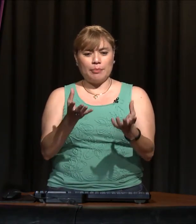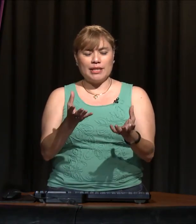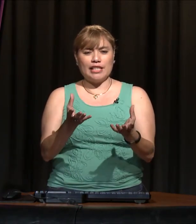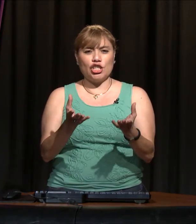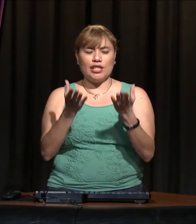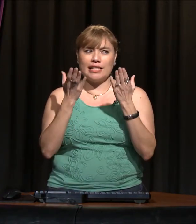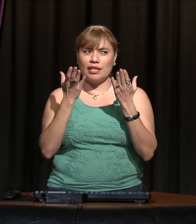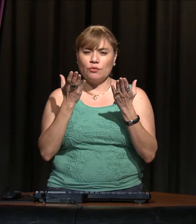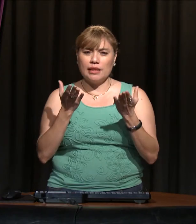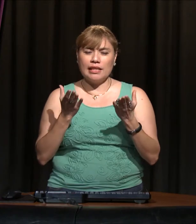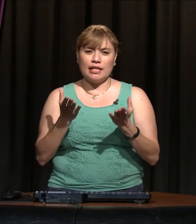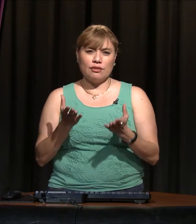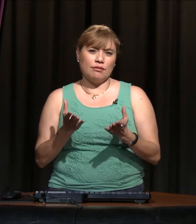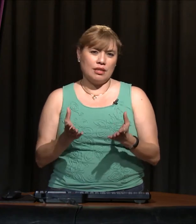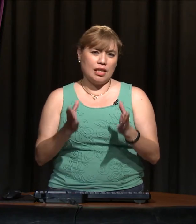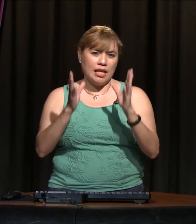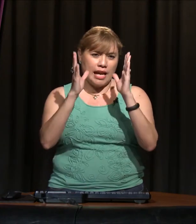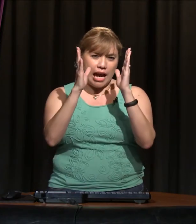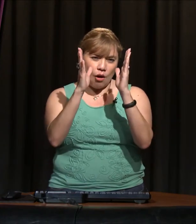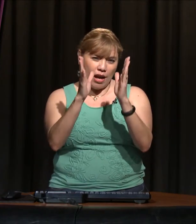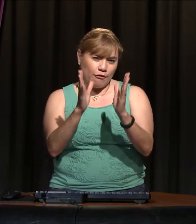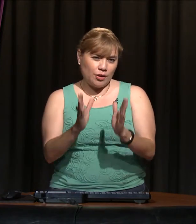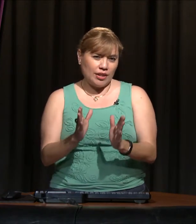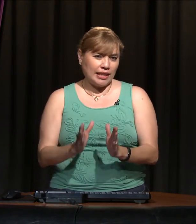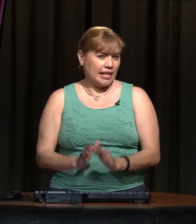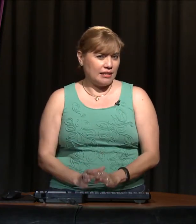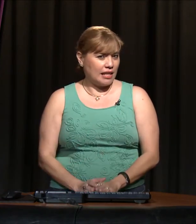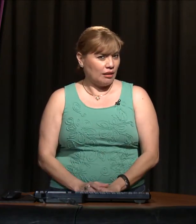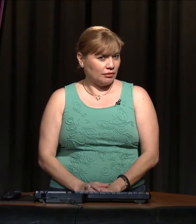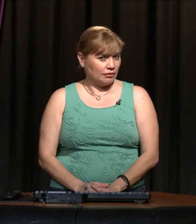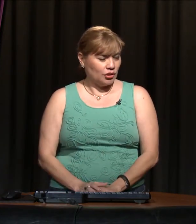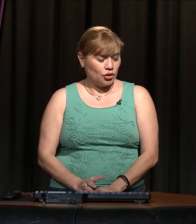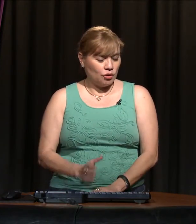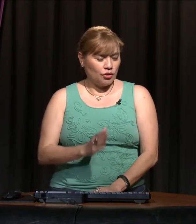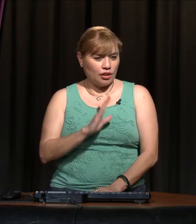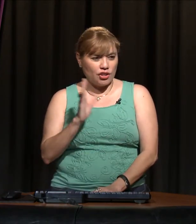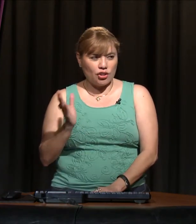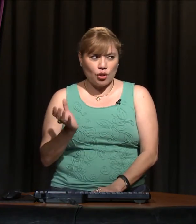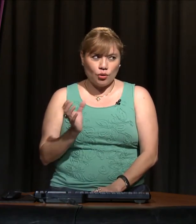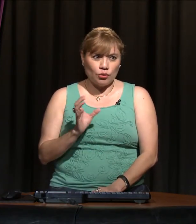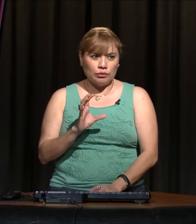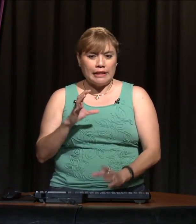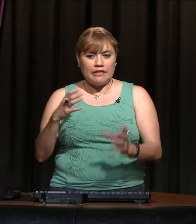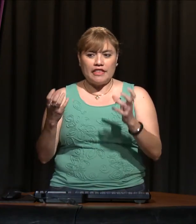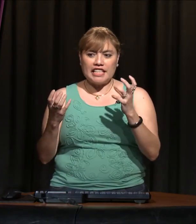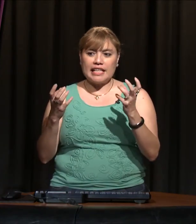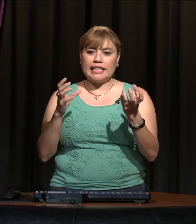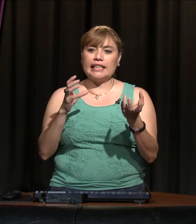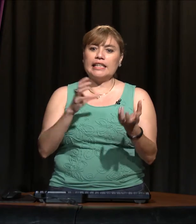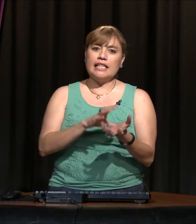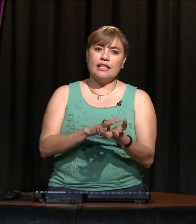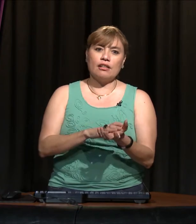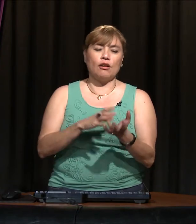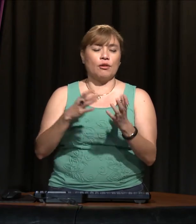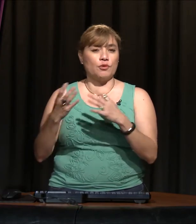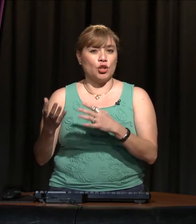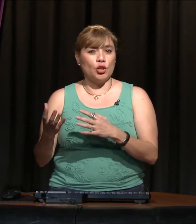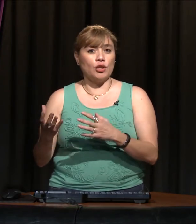presentation, is that it really lets you see how everything lays down. So there is no things that get hidden or obscured